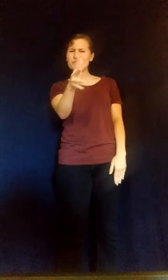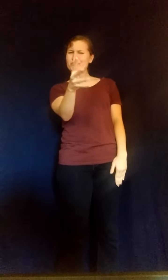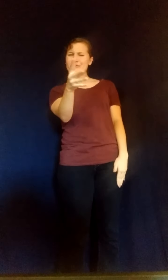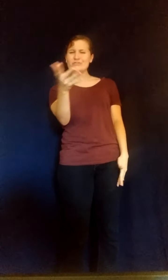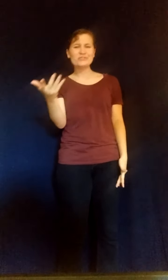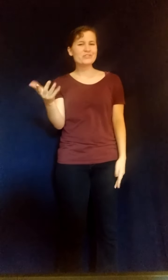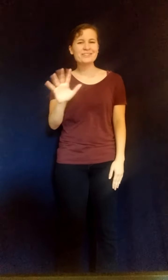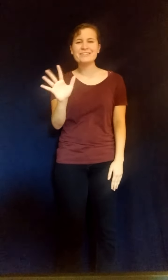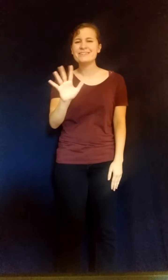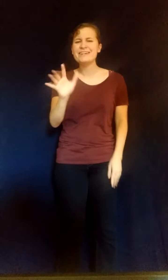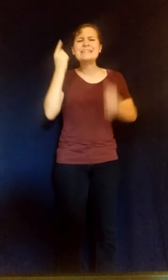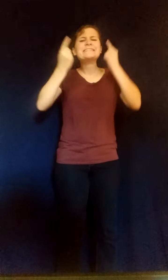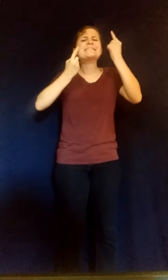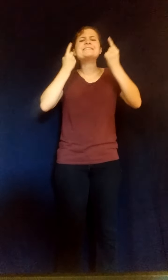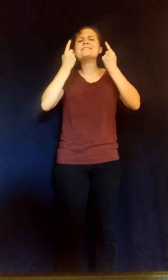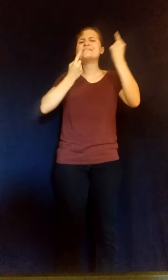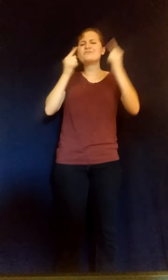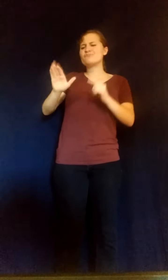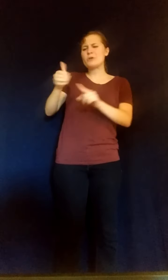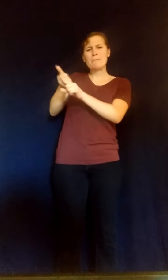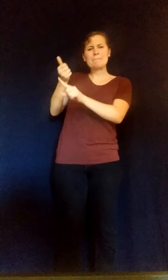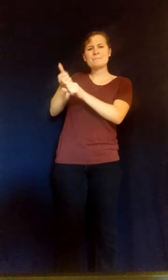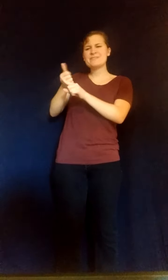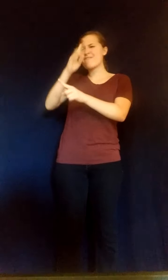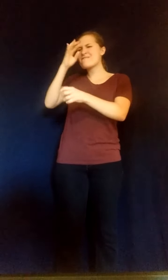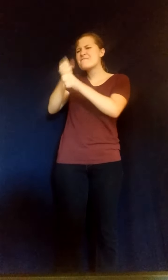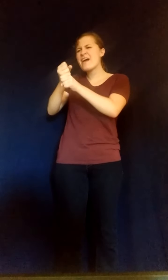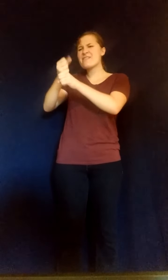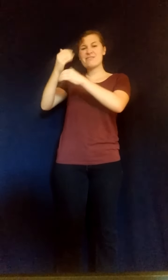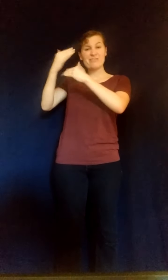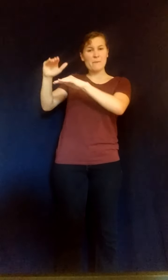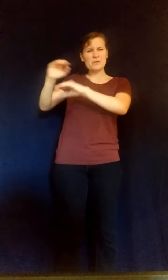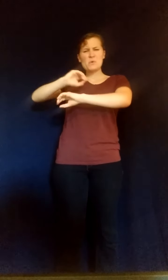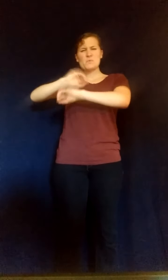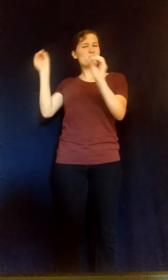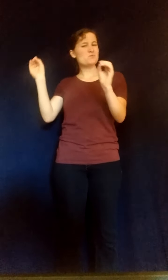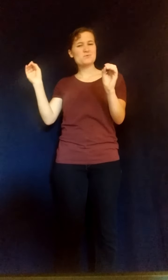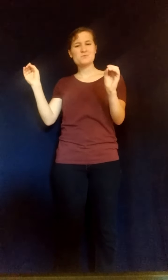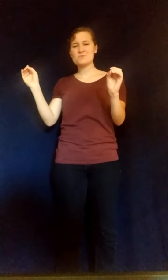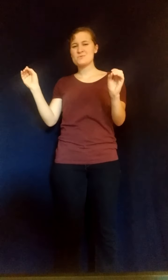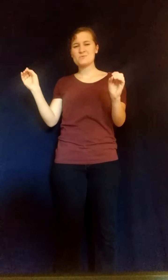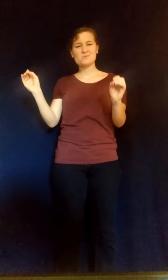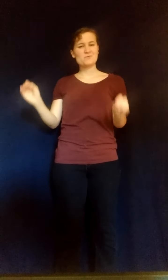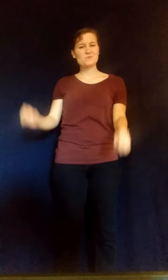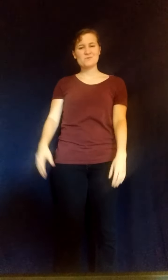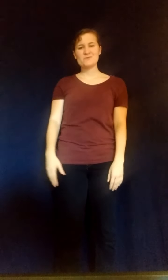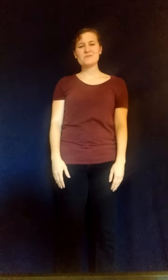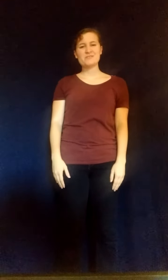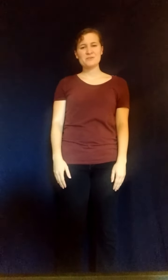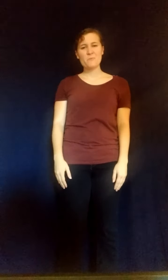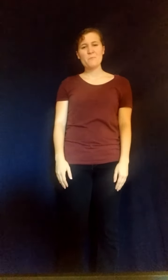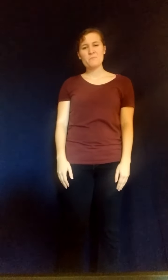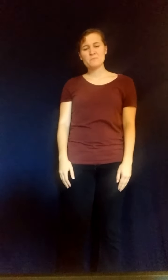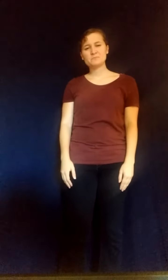But consider the child whose faith has not quite learned the definition of impossible. Have your